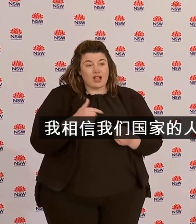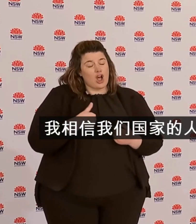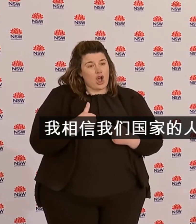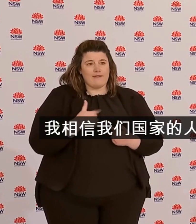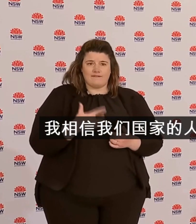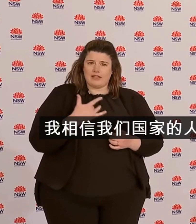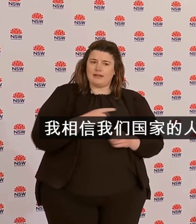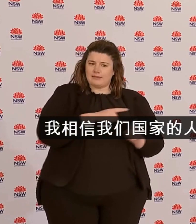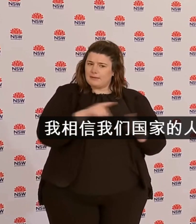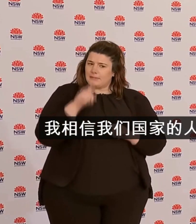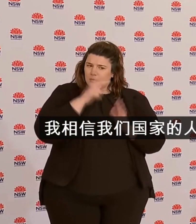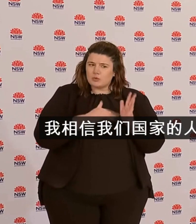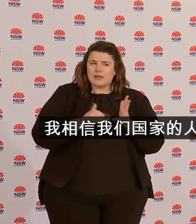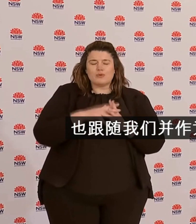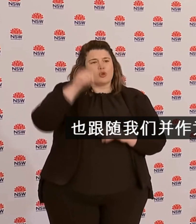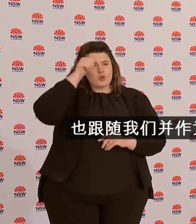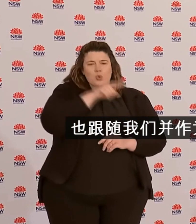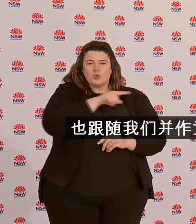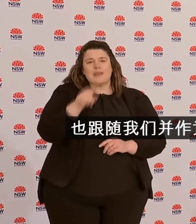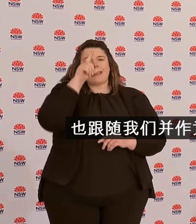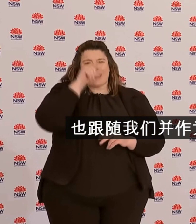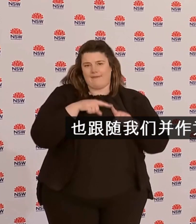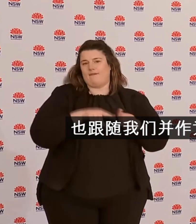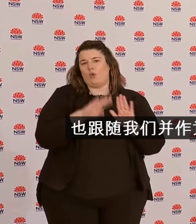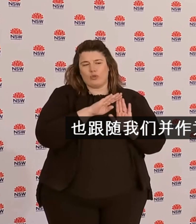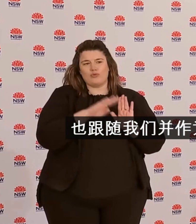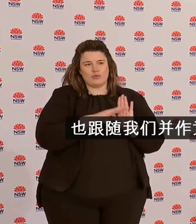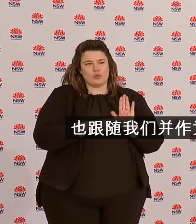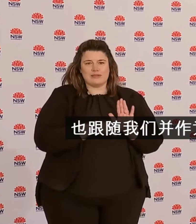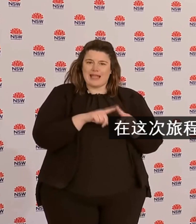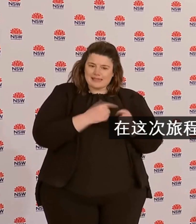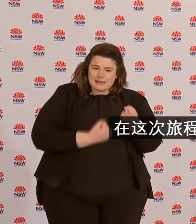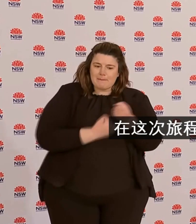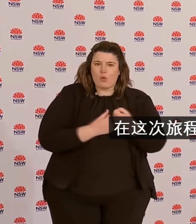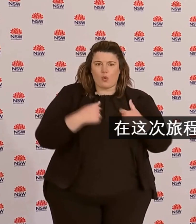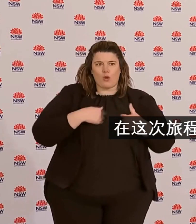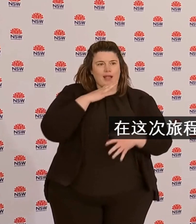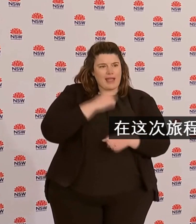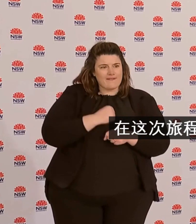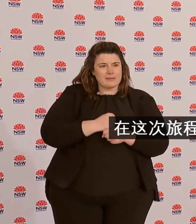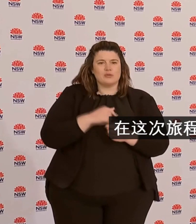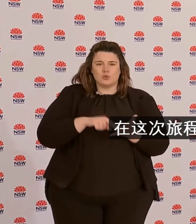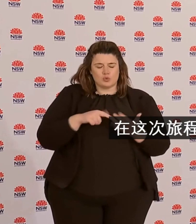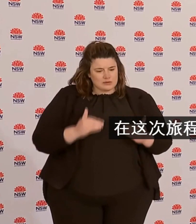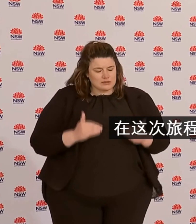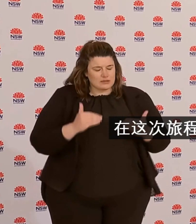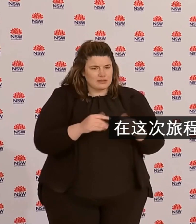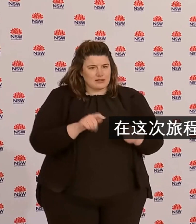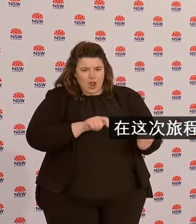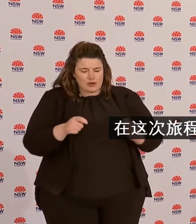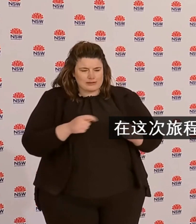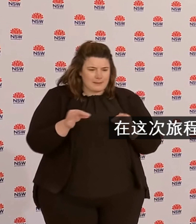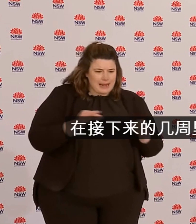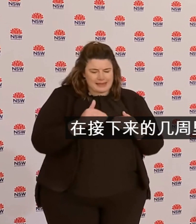of our state, not only to do the right thing, but also to follow us and be with us as partners in this journey. And I have absolute